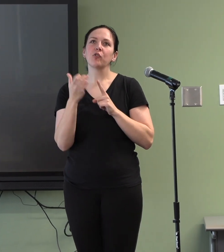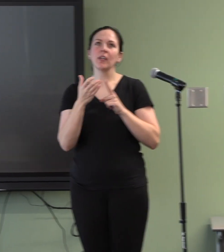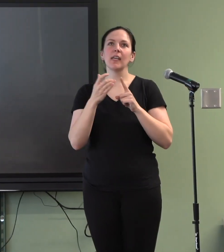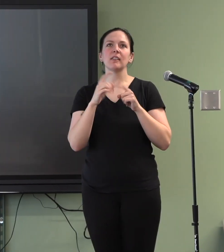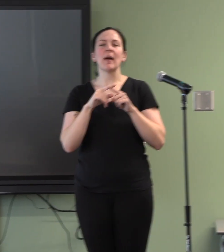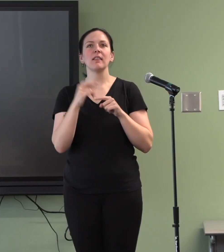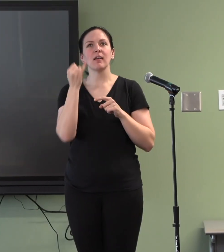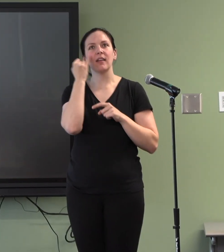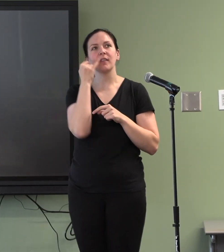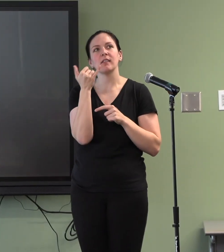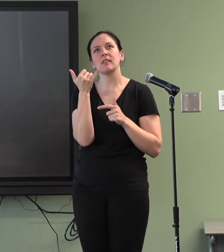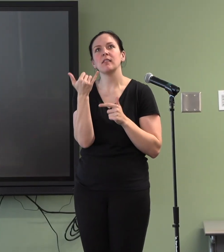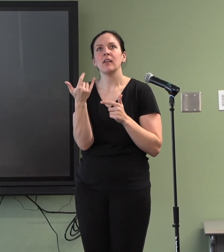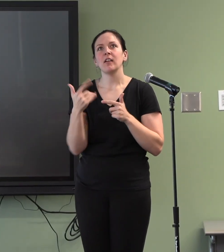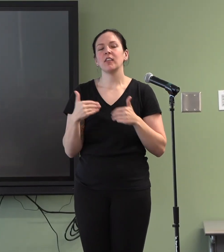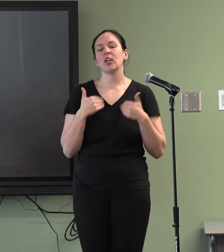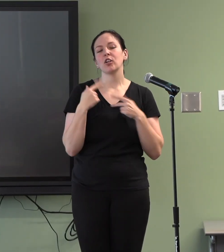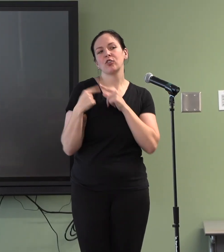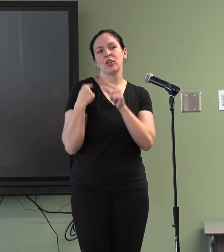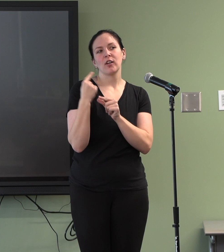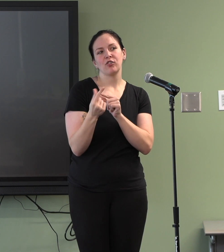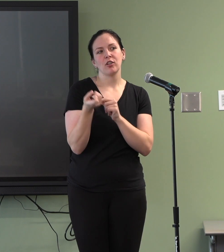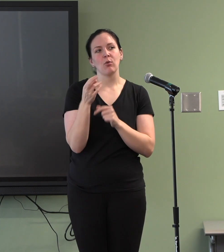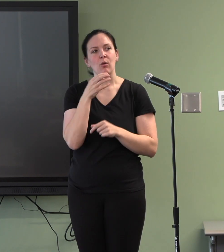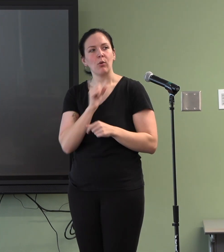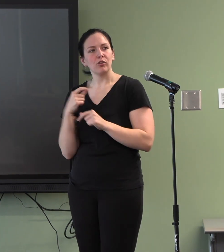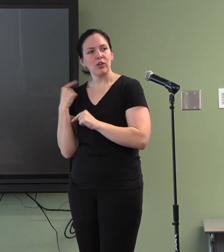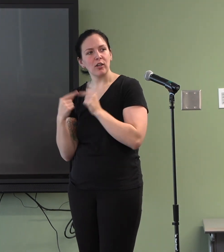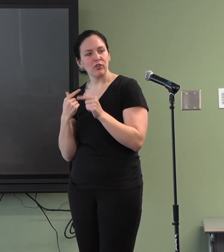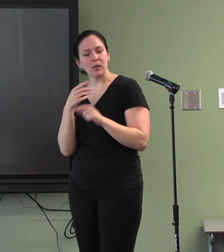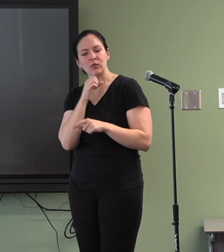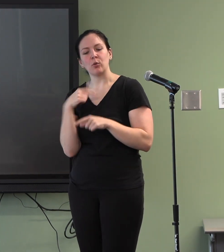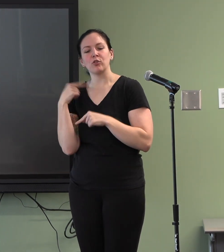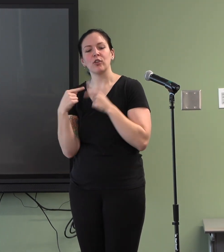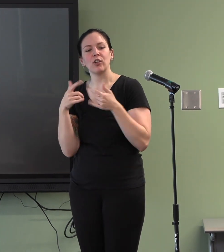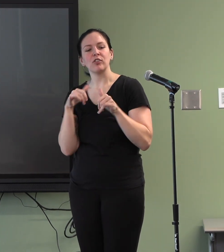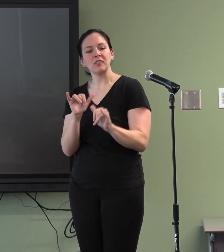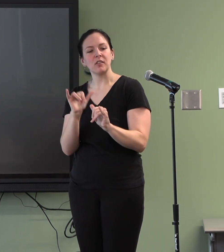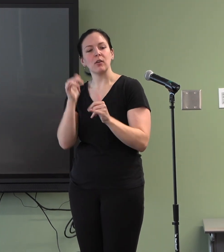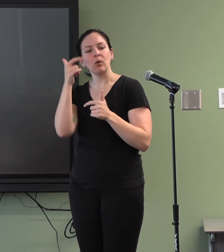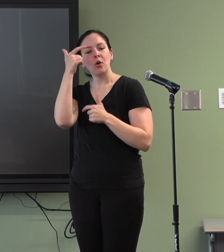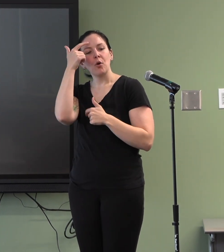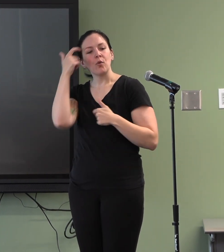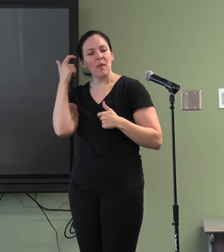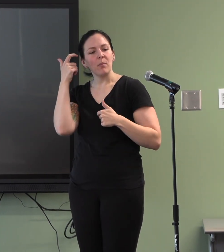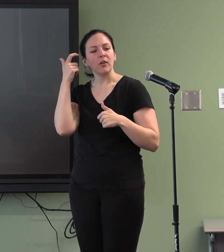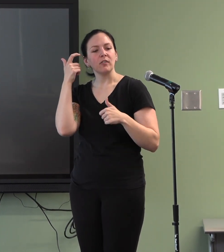culturally, it depends on if it's the younger generation or the older generation, because the older generation still remembers